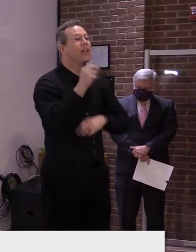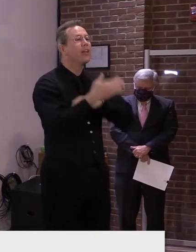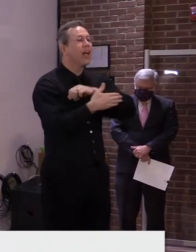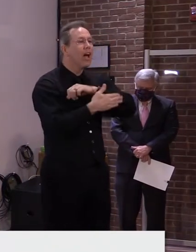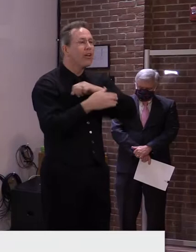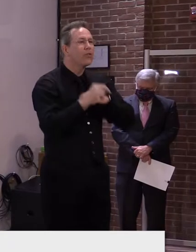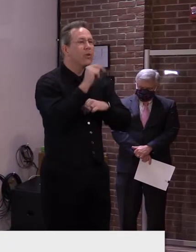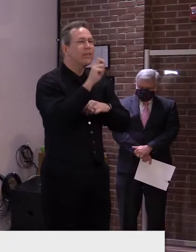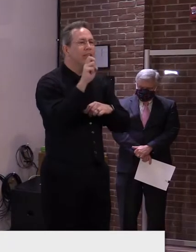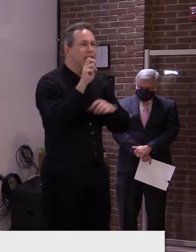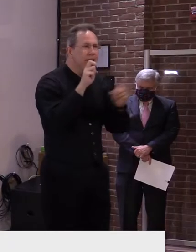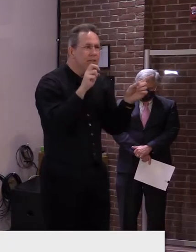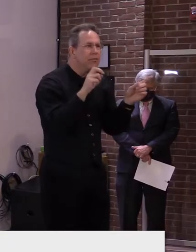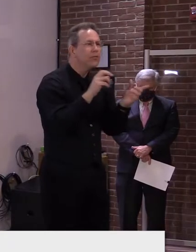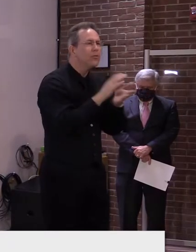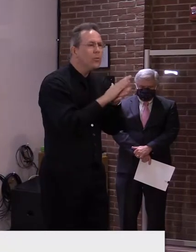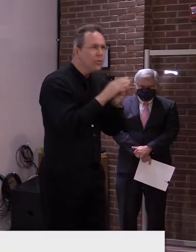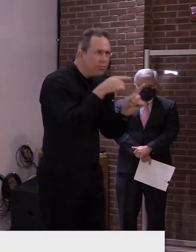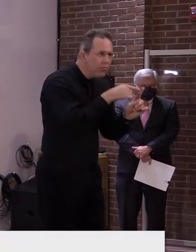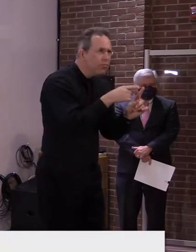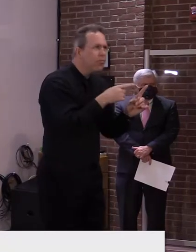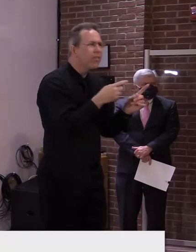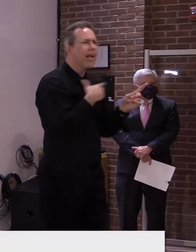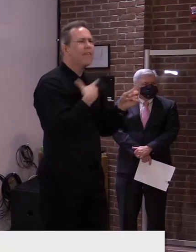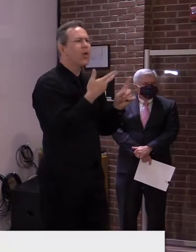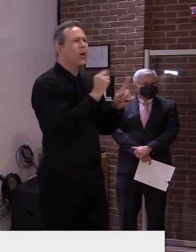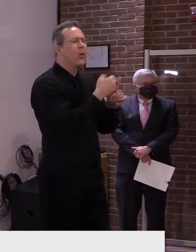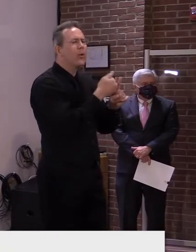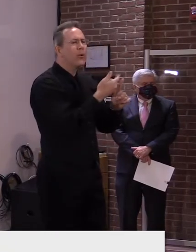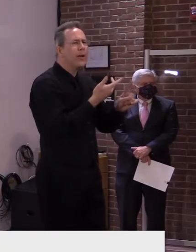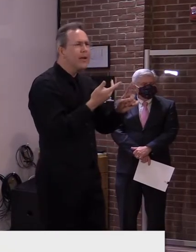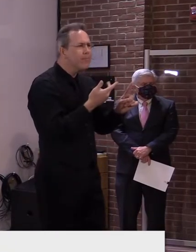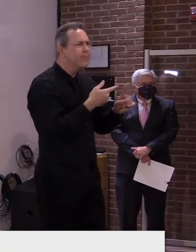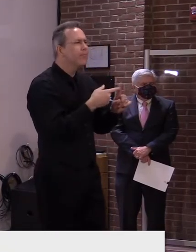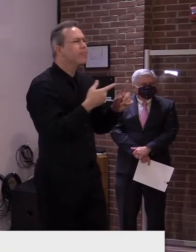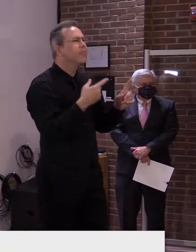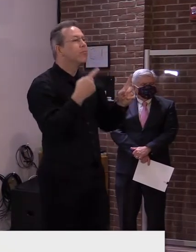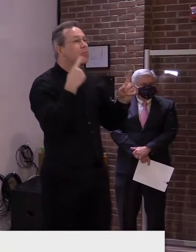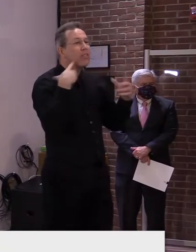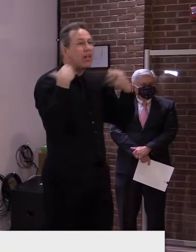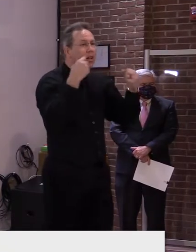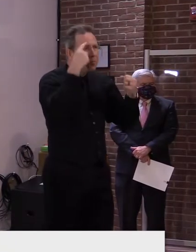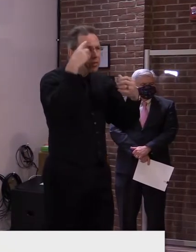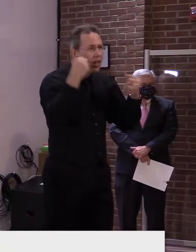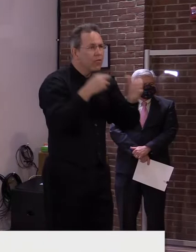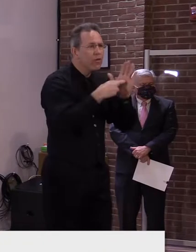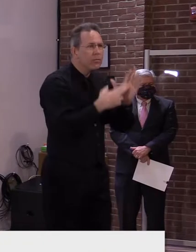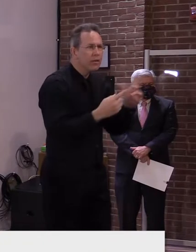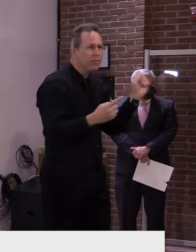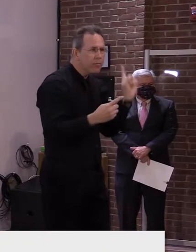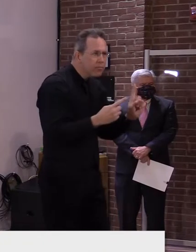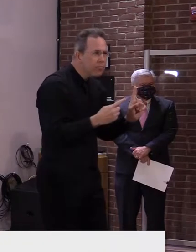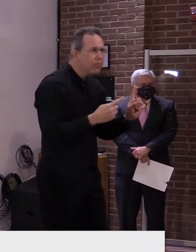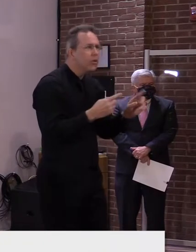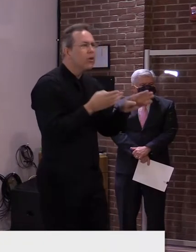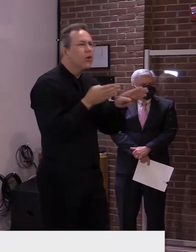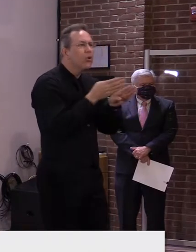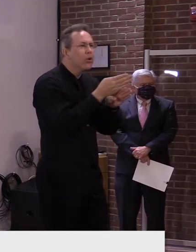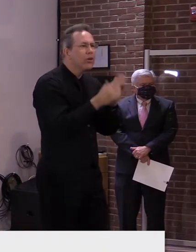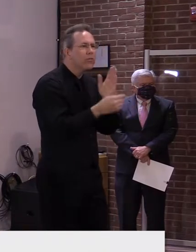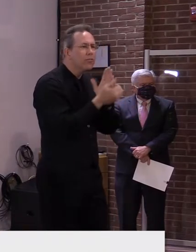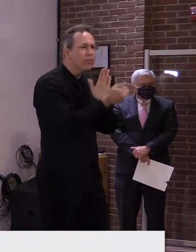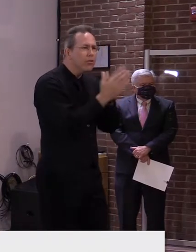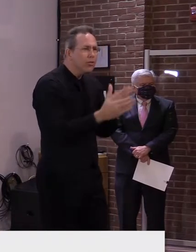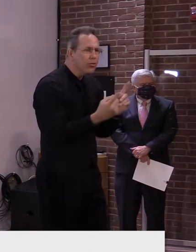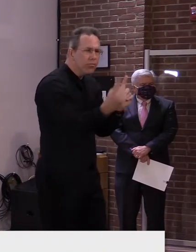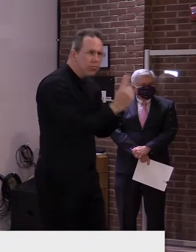designated agency providing mental health services, as well as their regional CTE, Career Technical Education Center, parents,